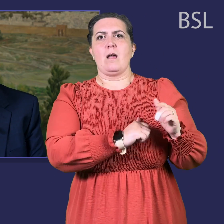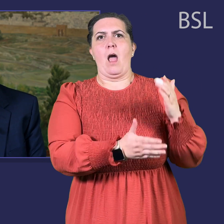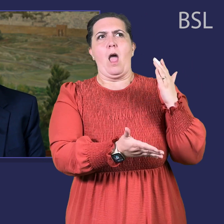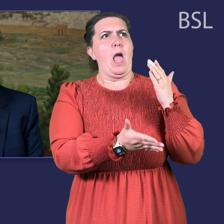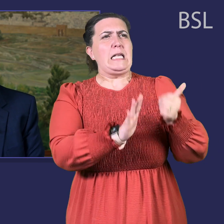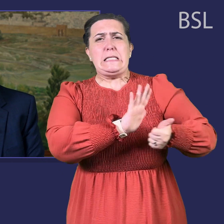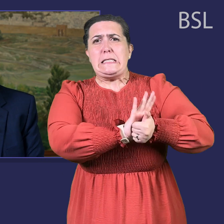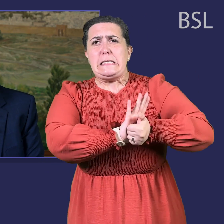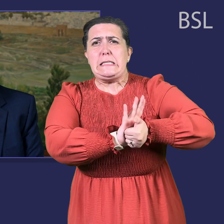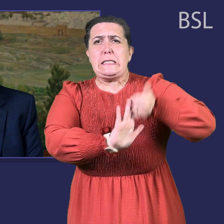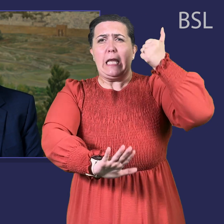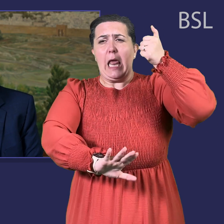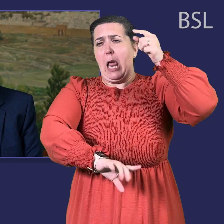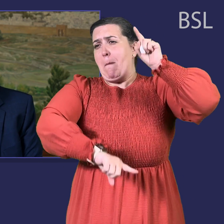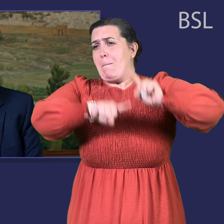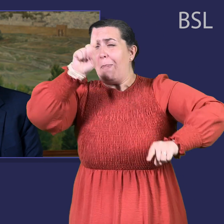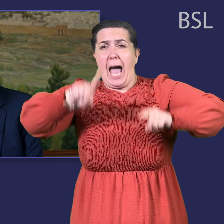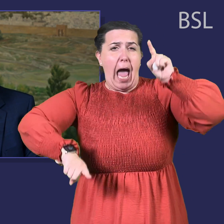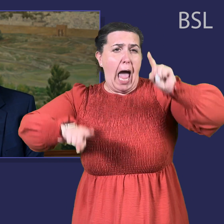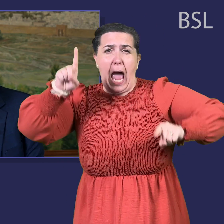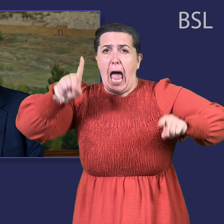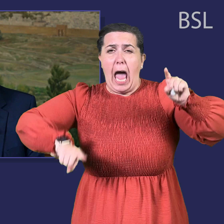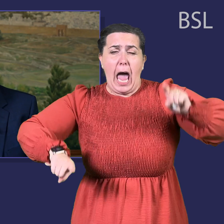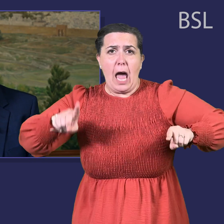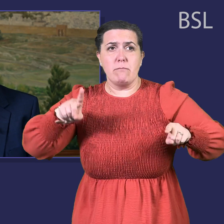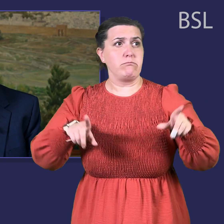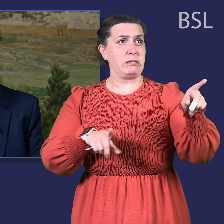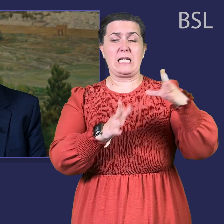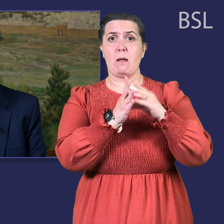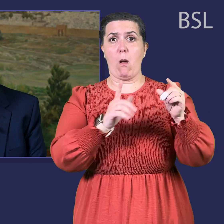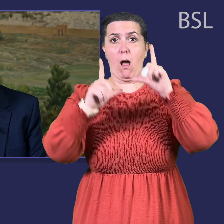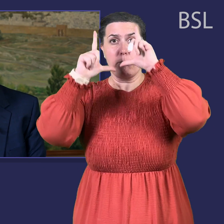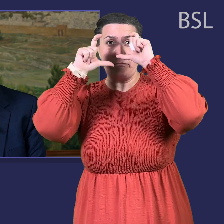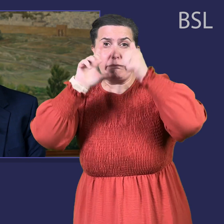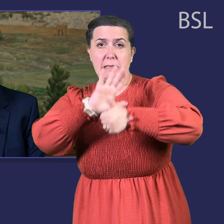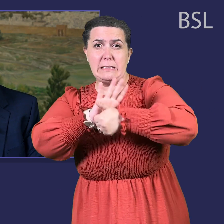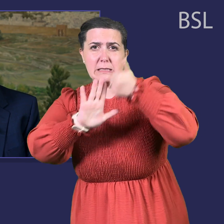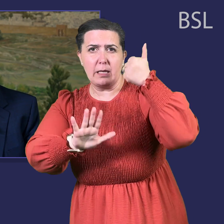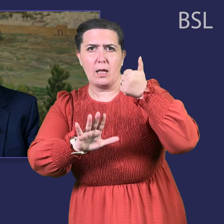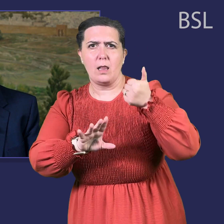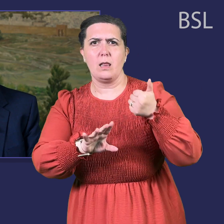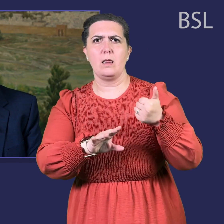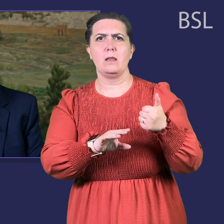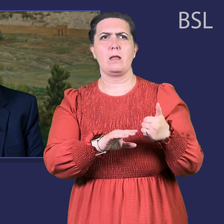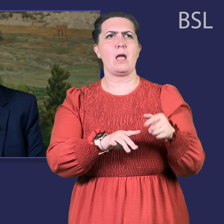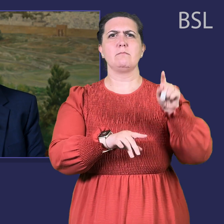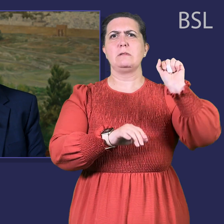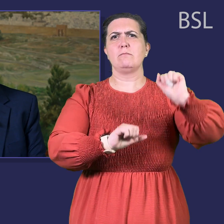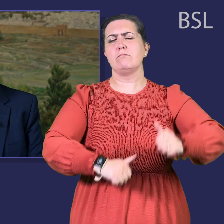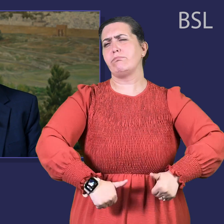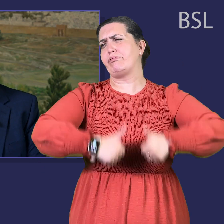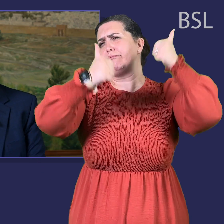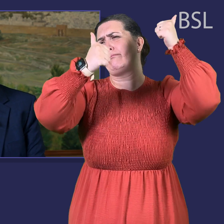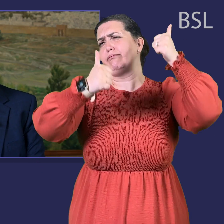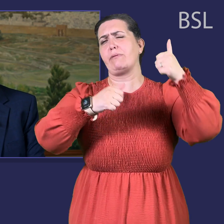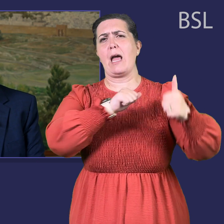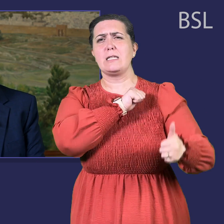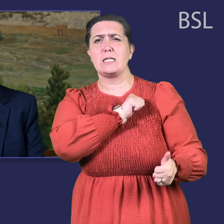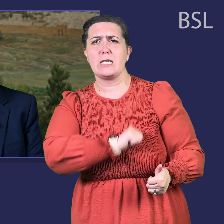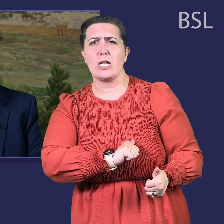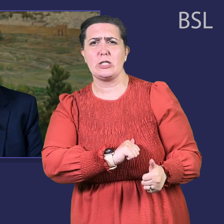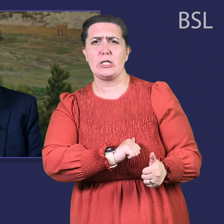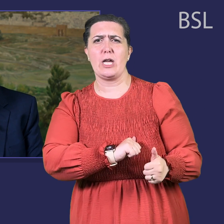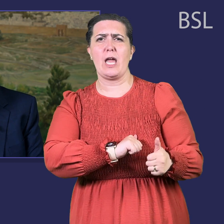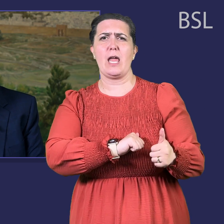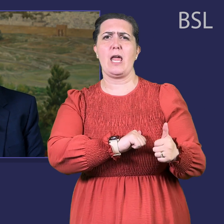quite literally the Renaissance man. In addition to that photography and his world-renowned career